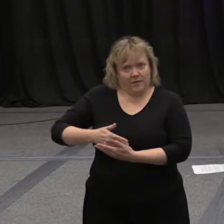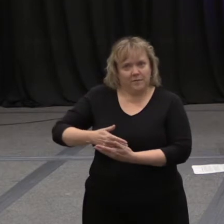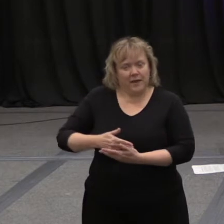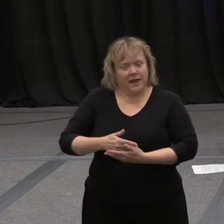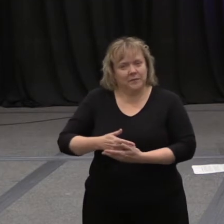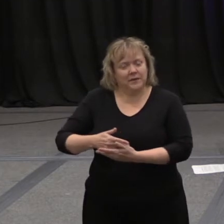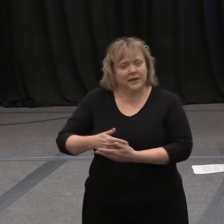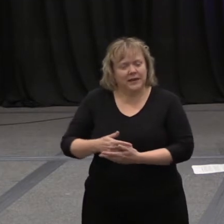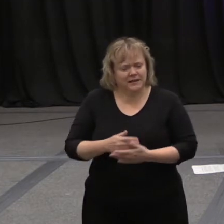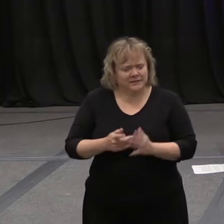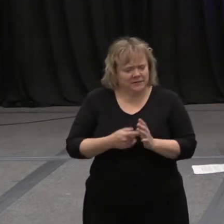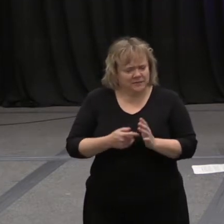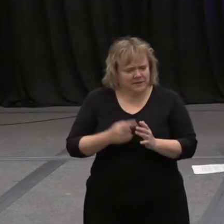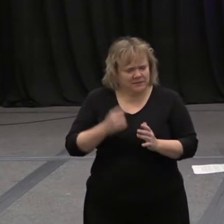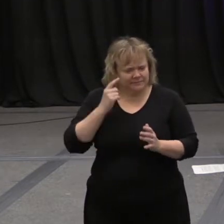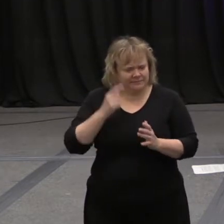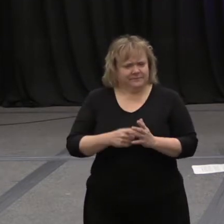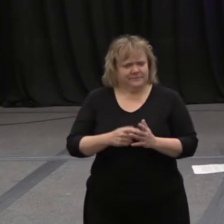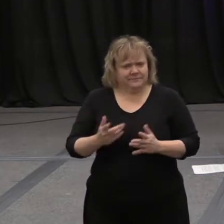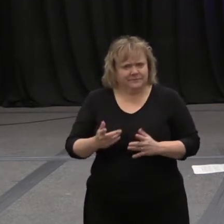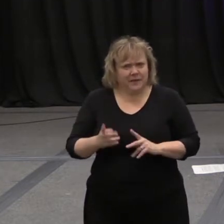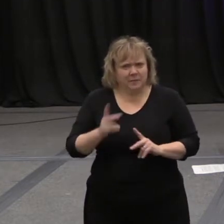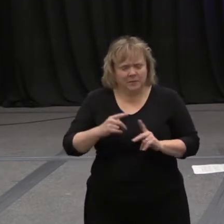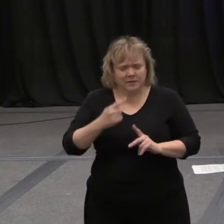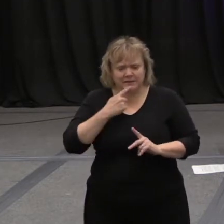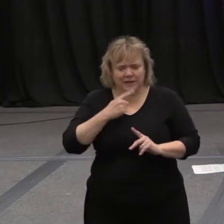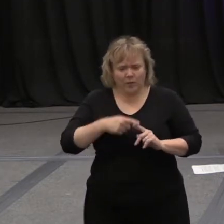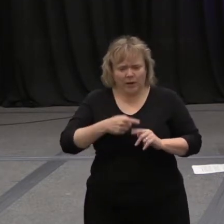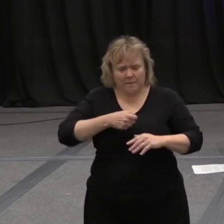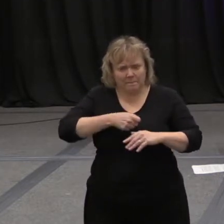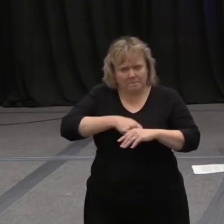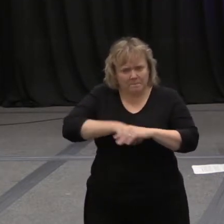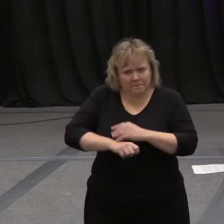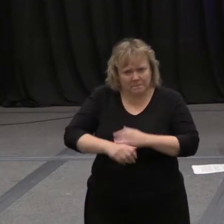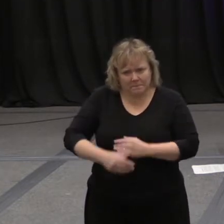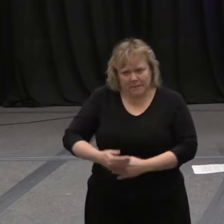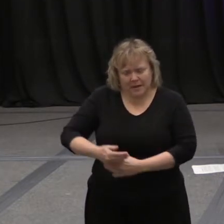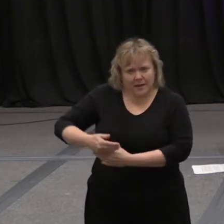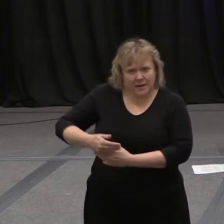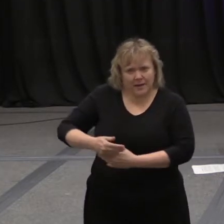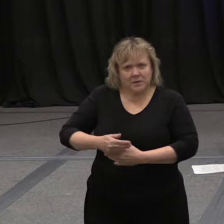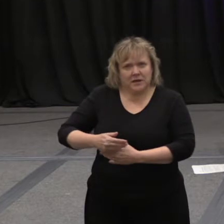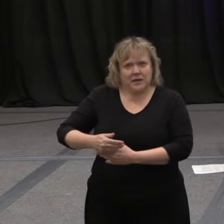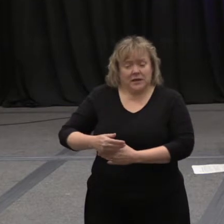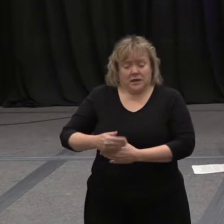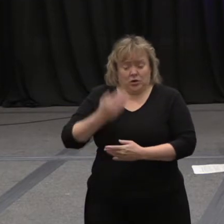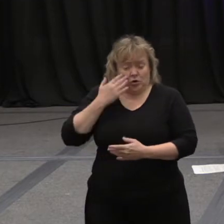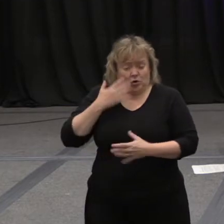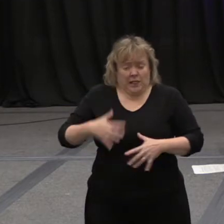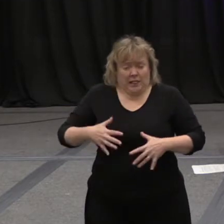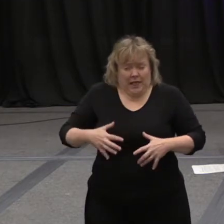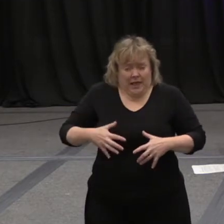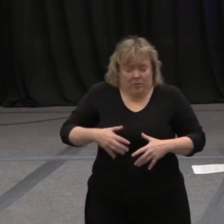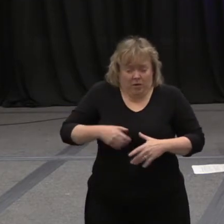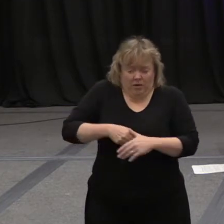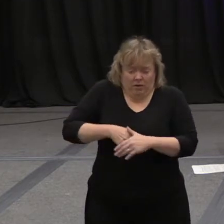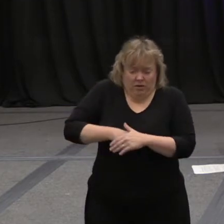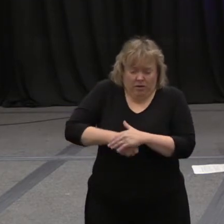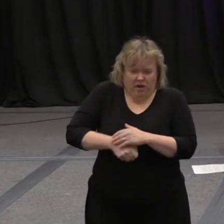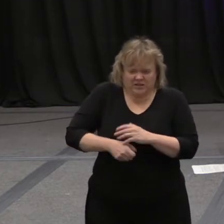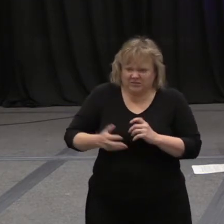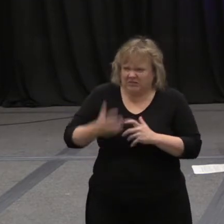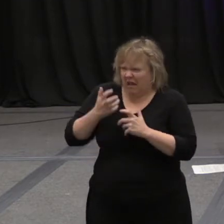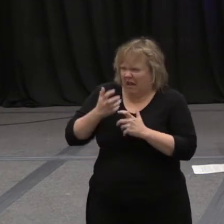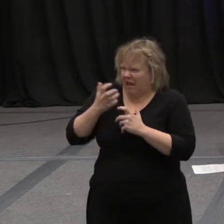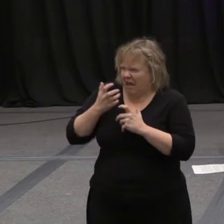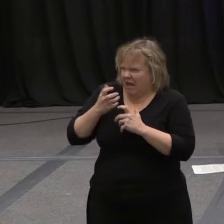mothers when, you know, the rush of oxytocin after screaming at the birth partner, I hate you, I hate you, I'm